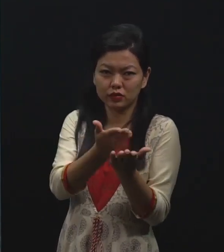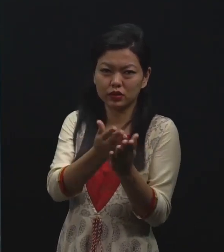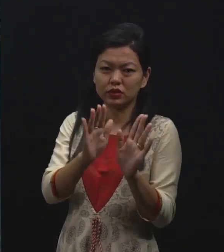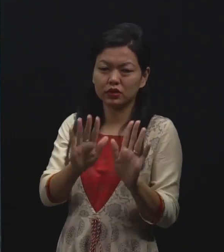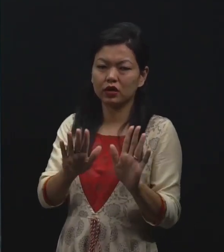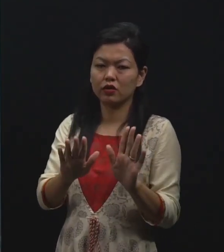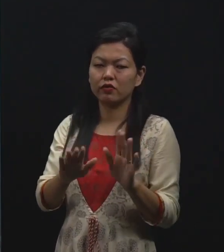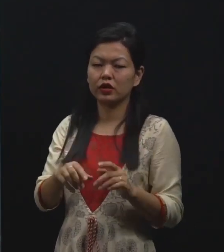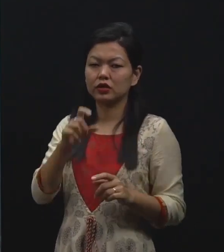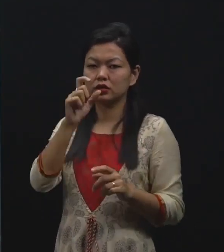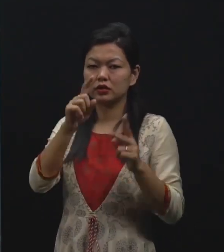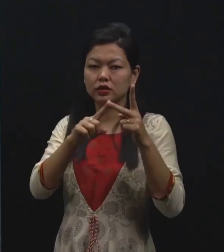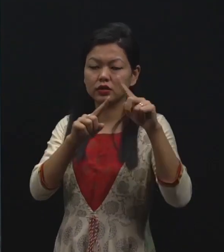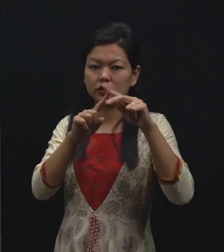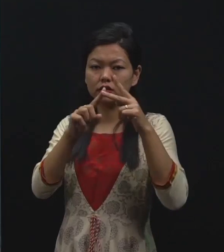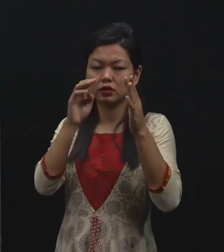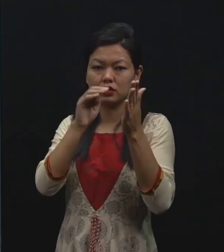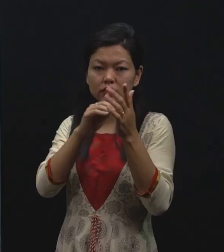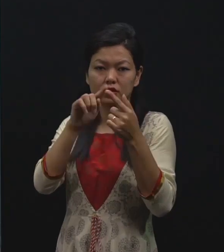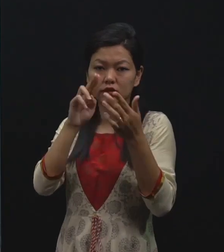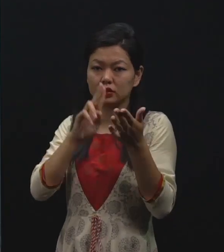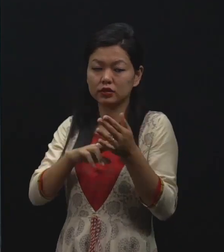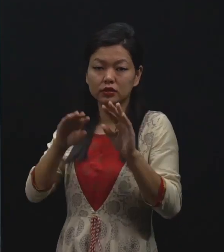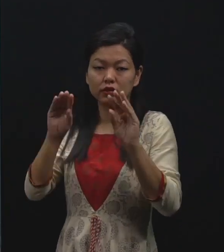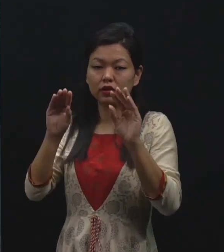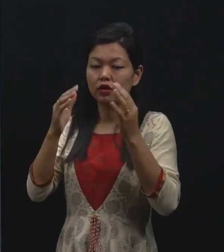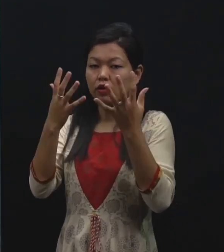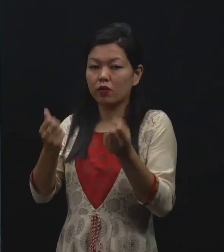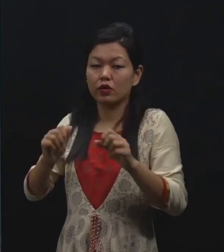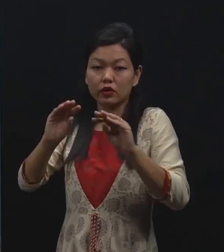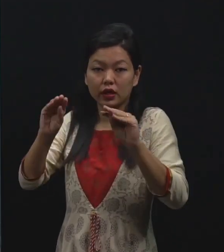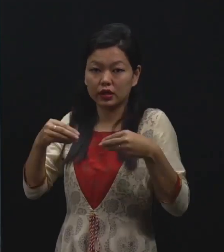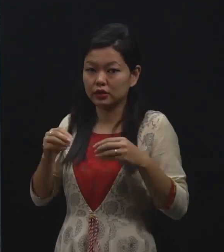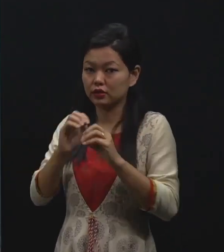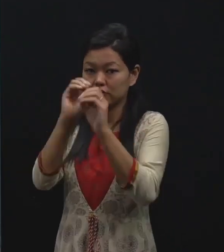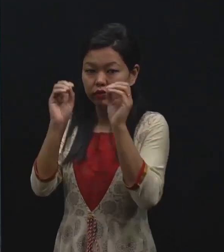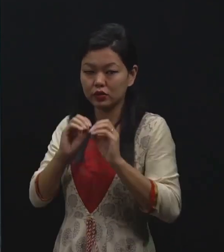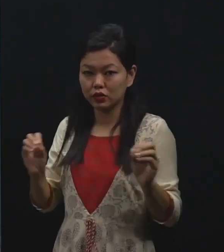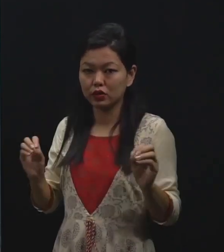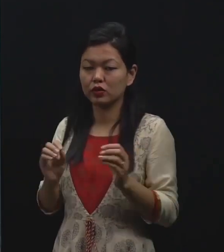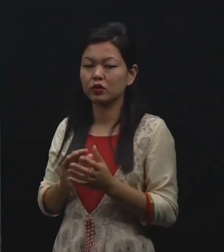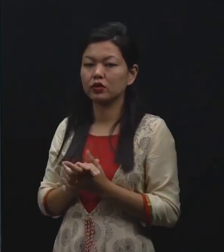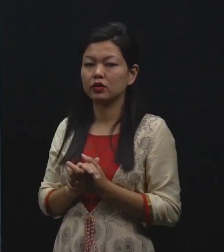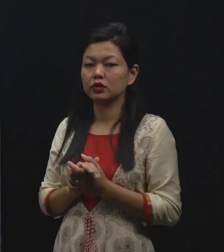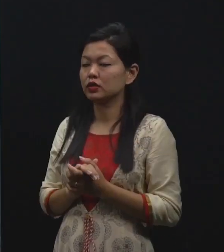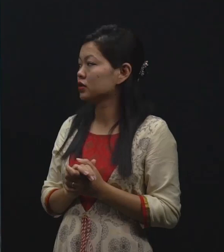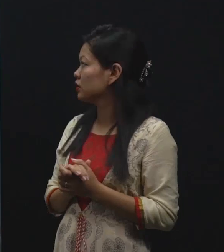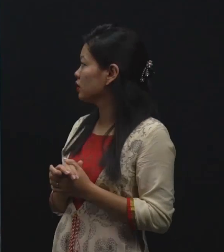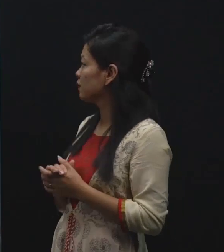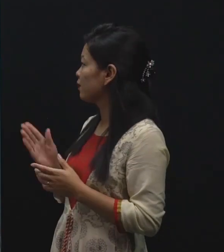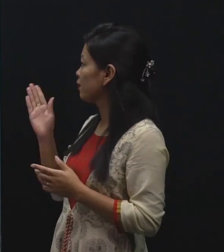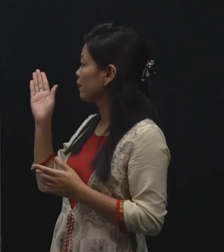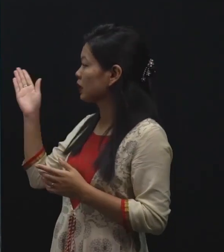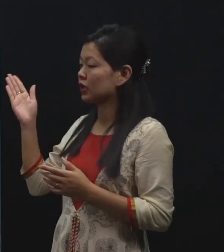it is the court who used to help out in giving justice, okay, in saying against